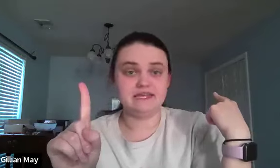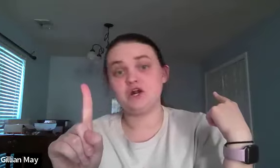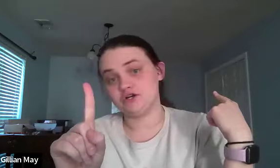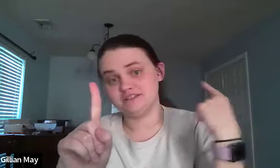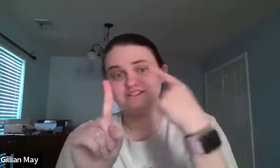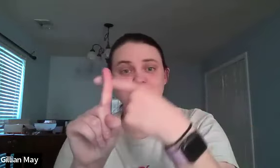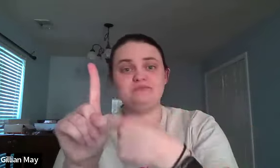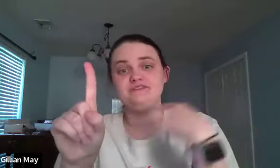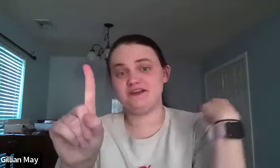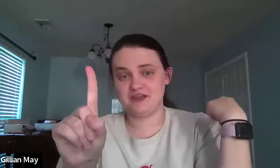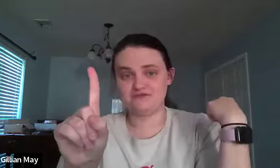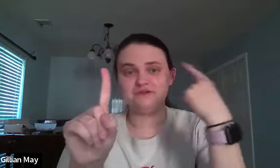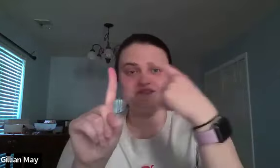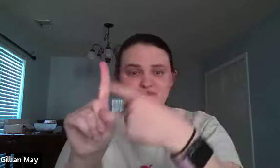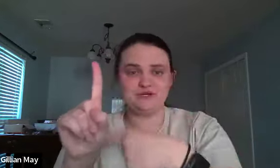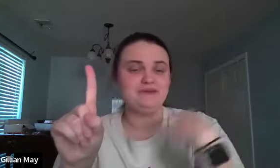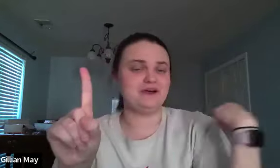It hurts. So be very careful with this one.